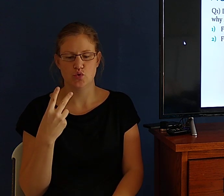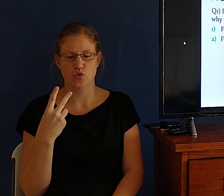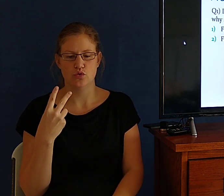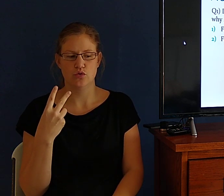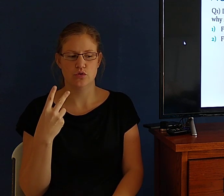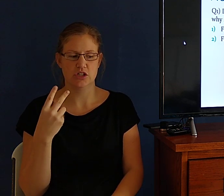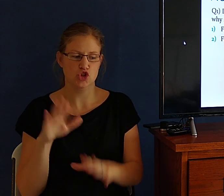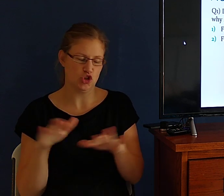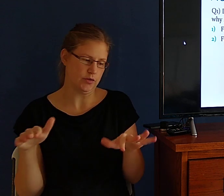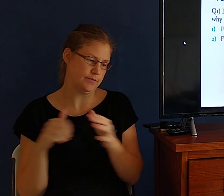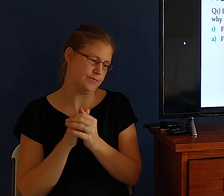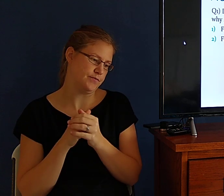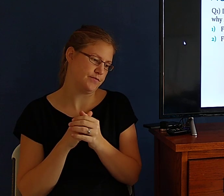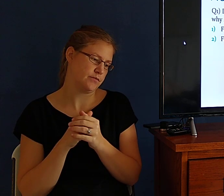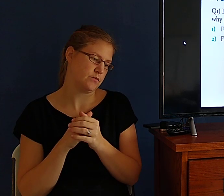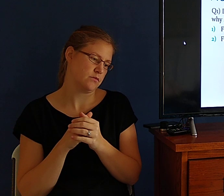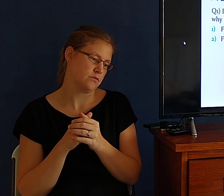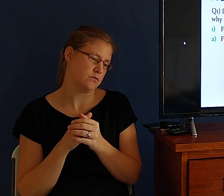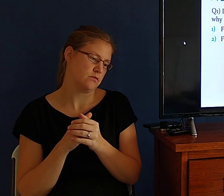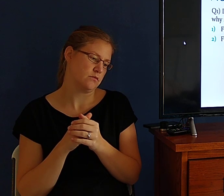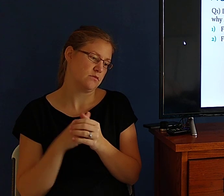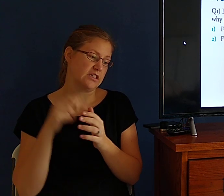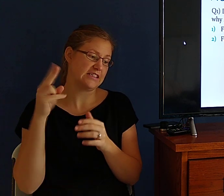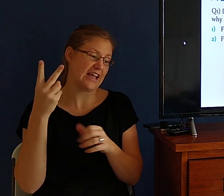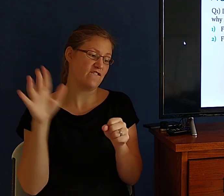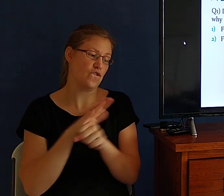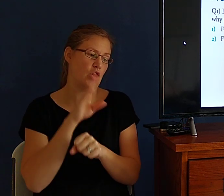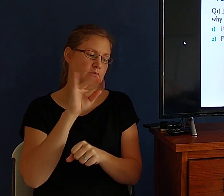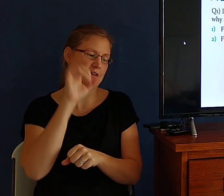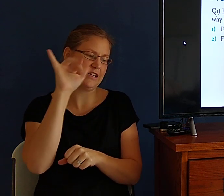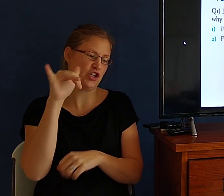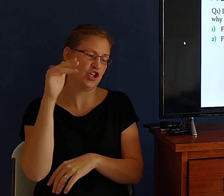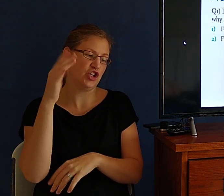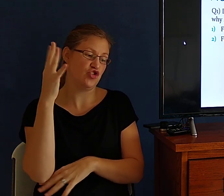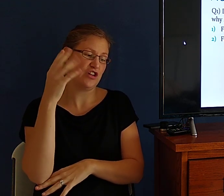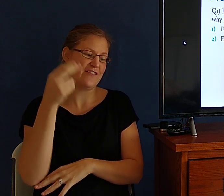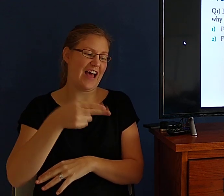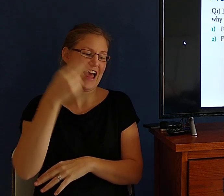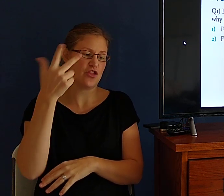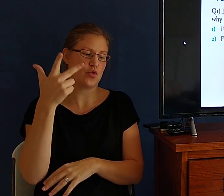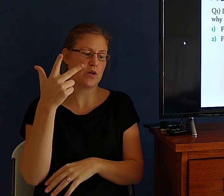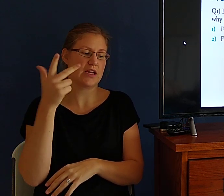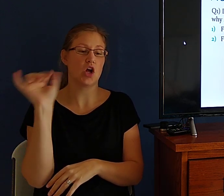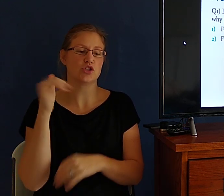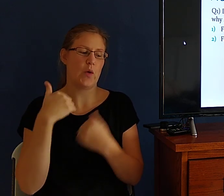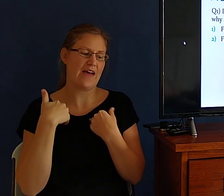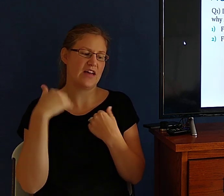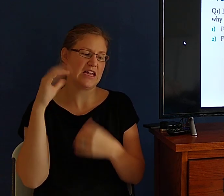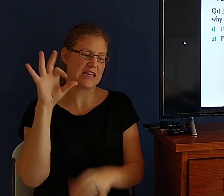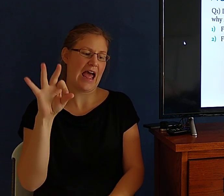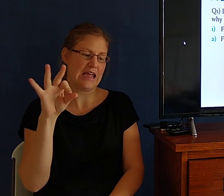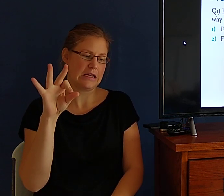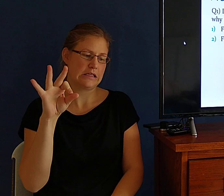children. The second one, full binary tree of height 3, and also it has 9